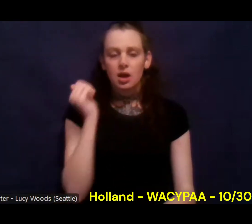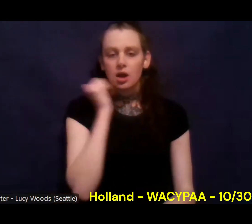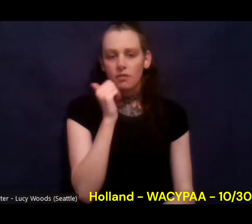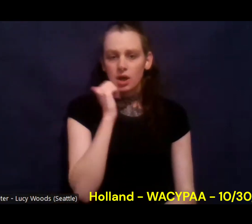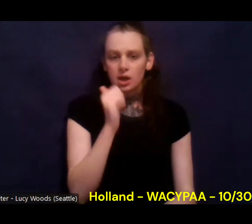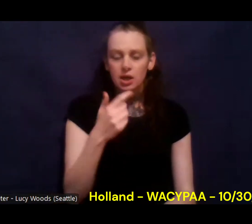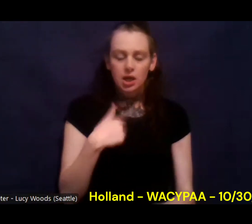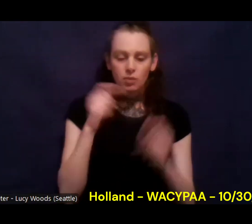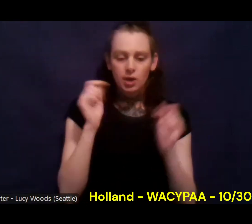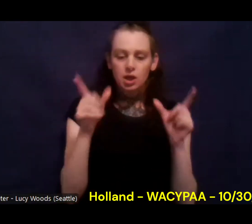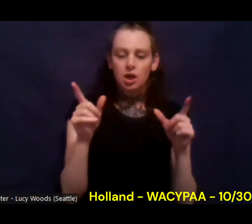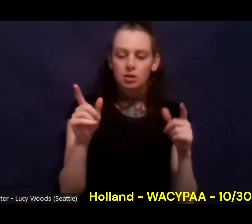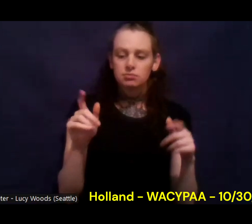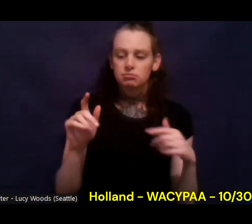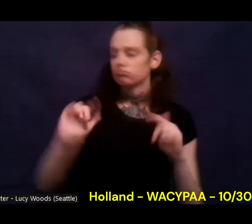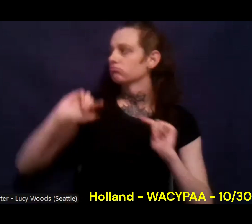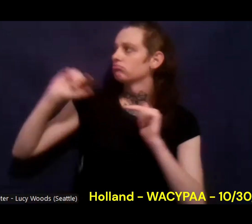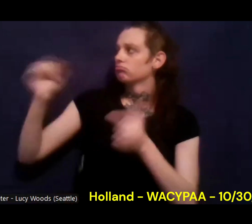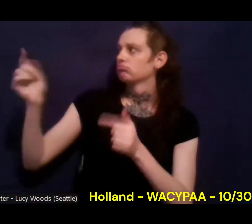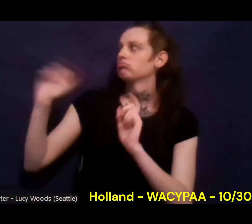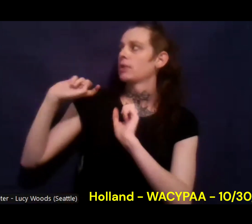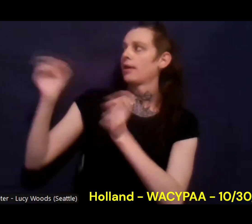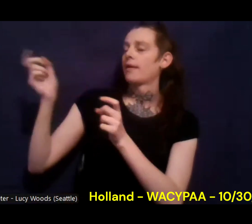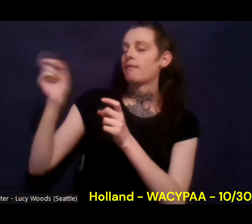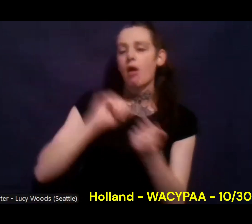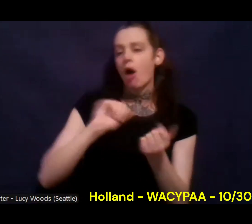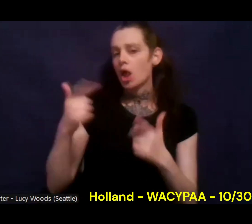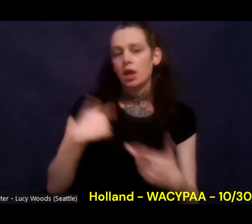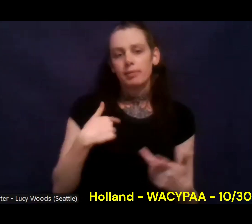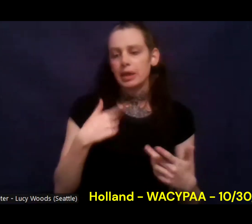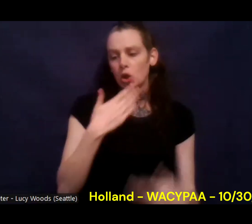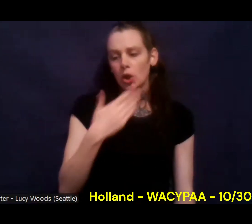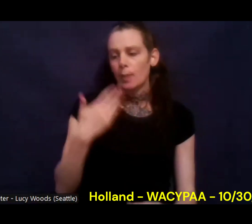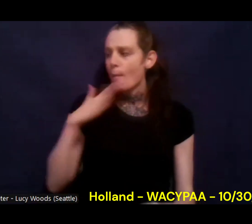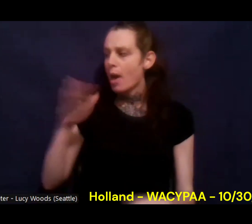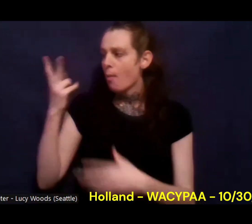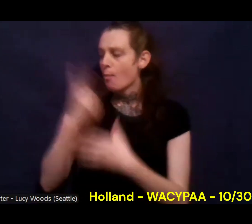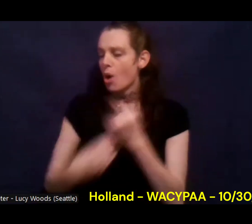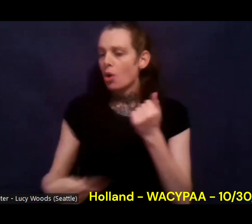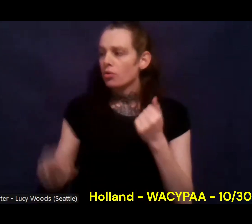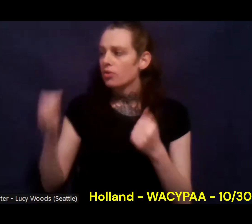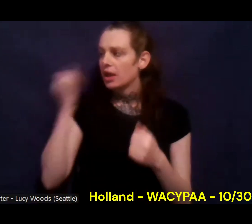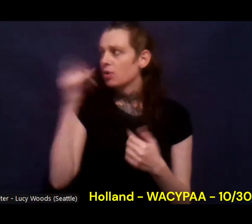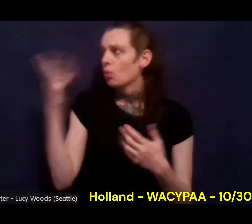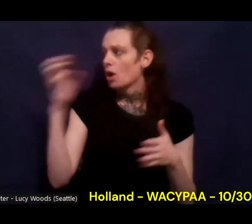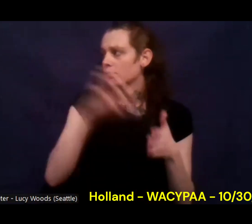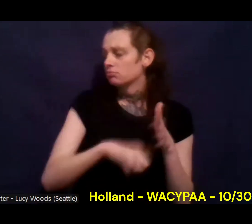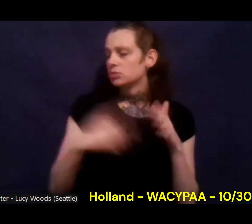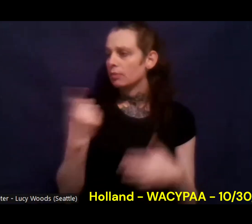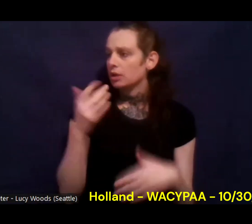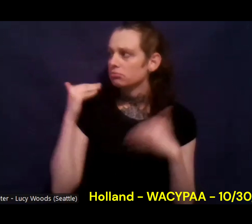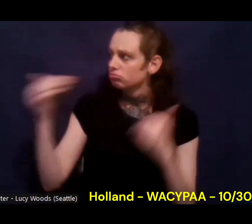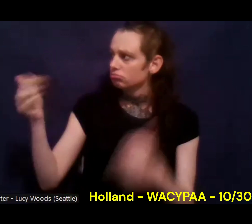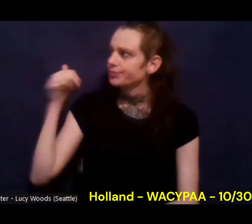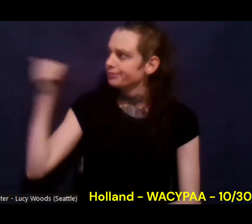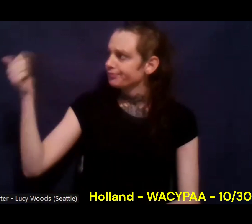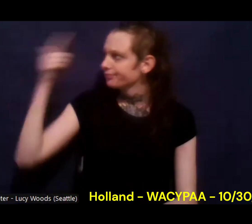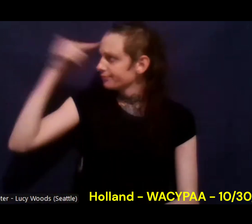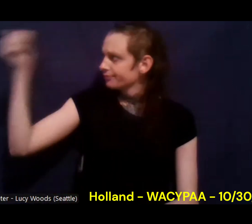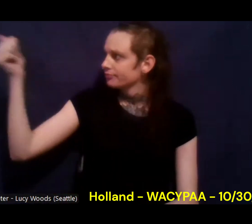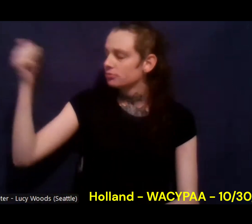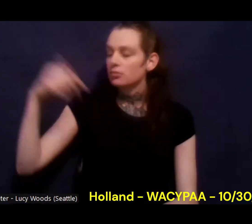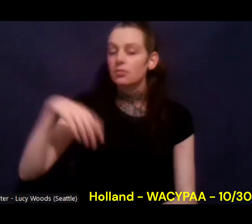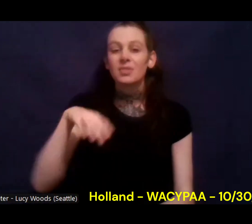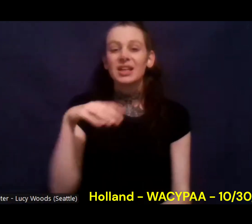all of me, good and bad, and whatever you choose to remove, remove. Um, the trick to that is God has removed some things from